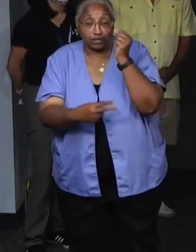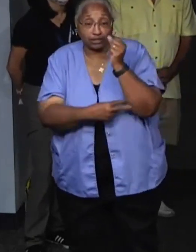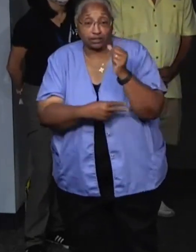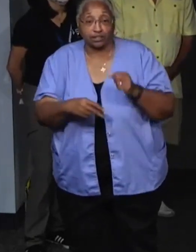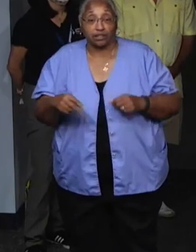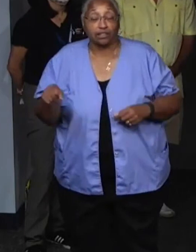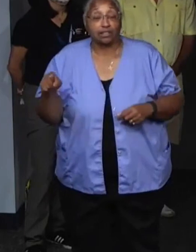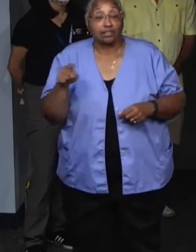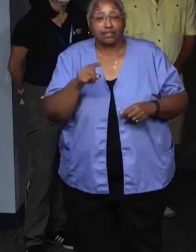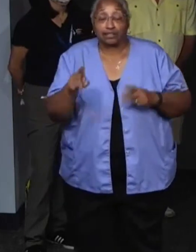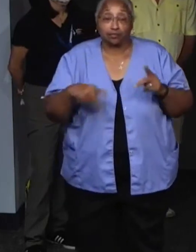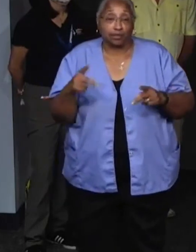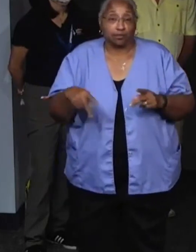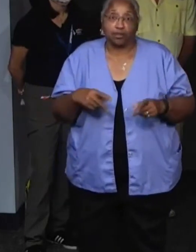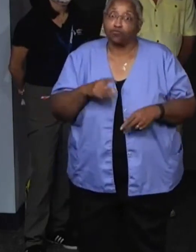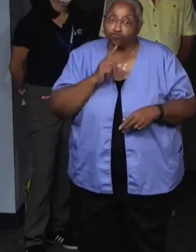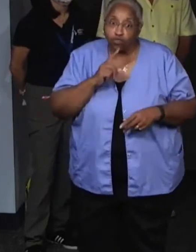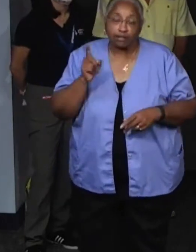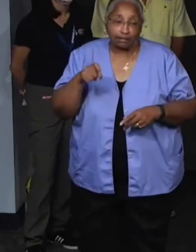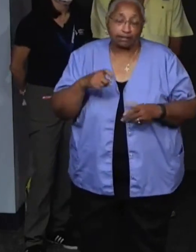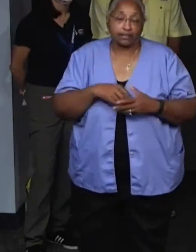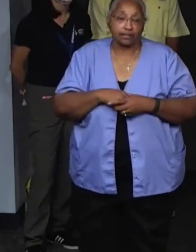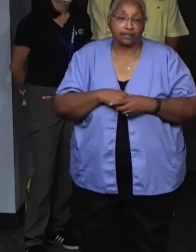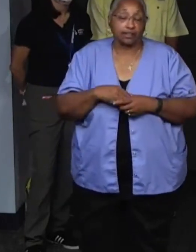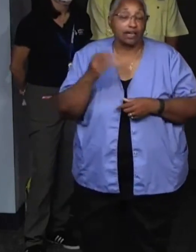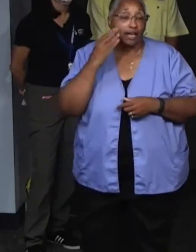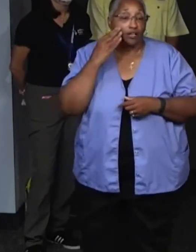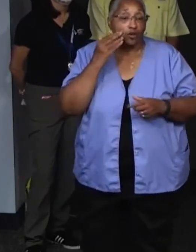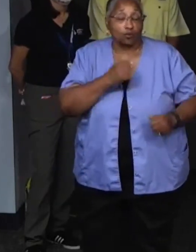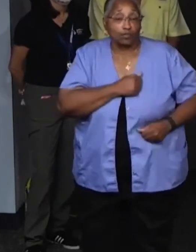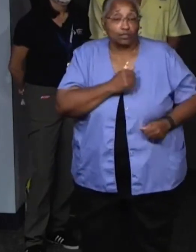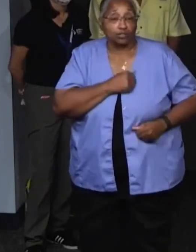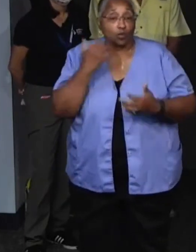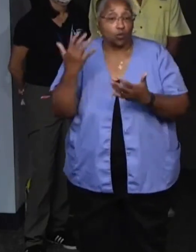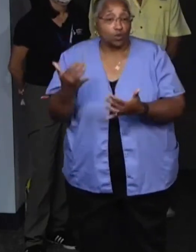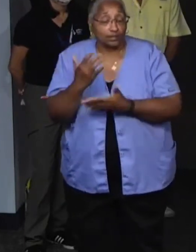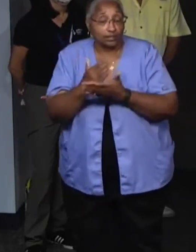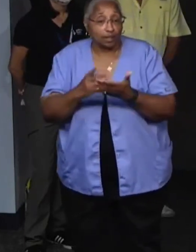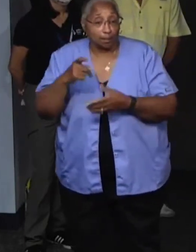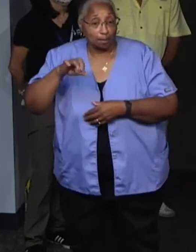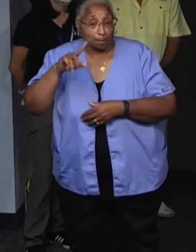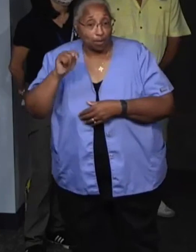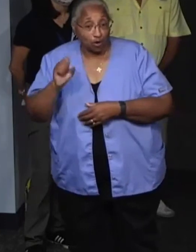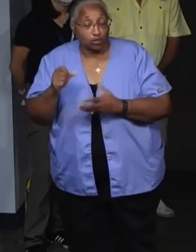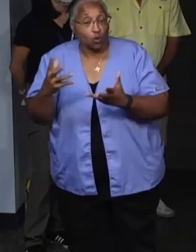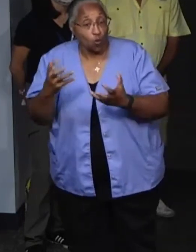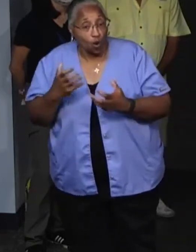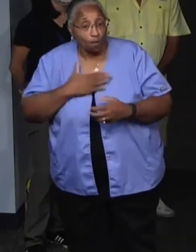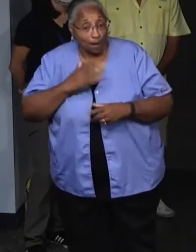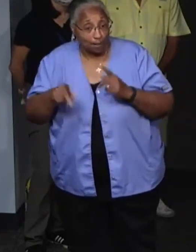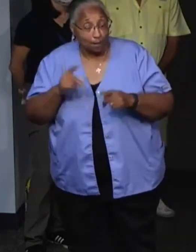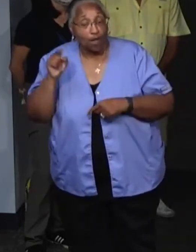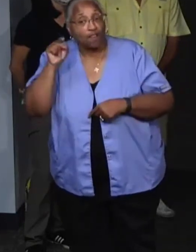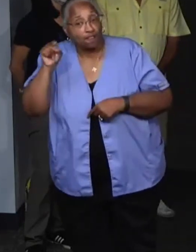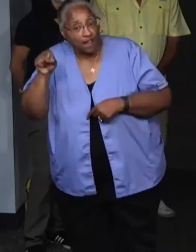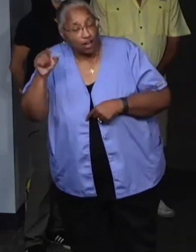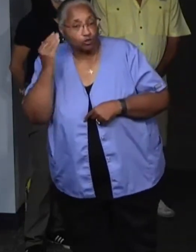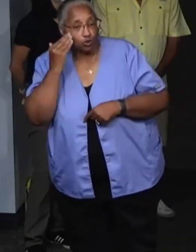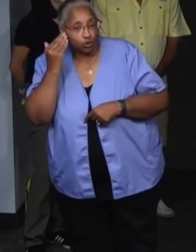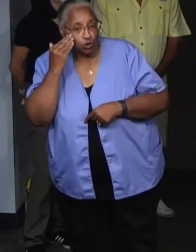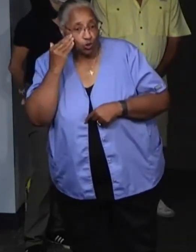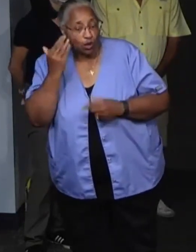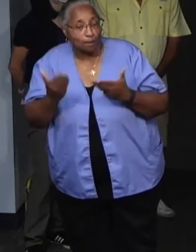people of Barataria so desperately need it. Now I know the military is waiting on some ports, so I want my residents in Barataria to know that it may be a